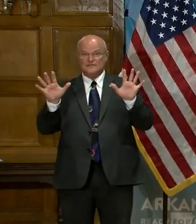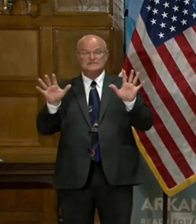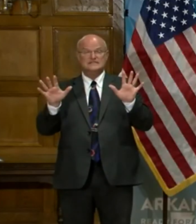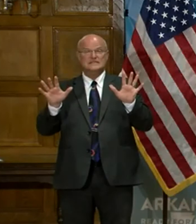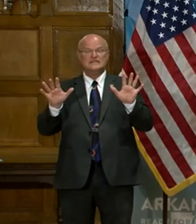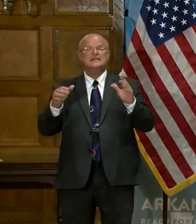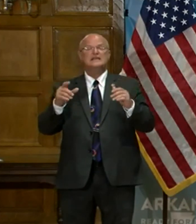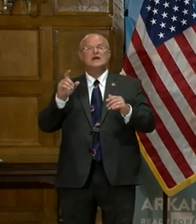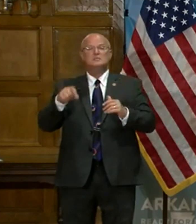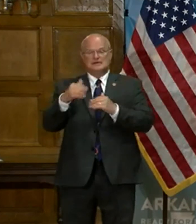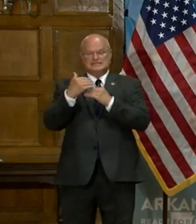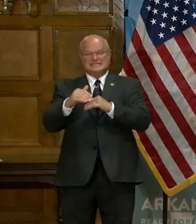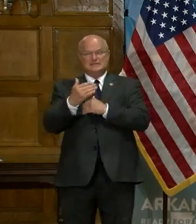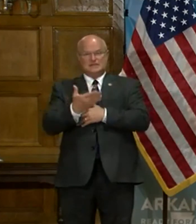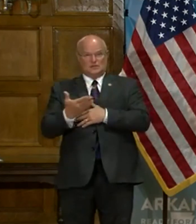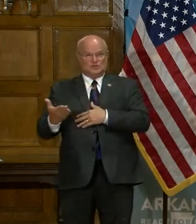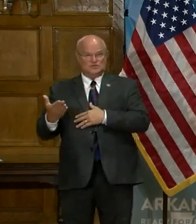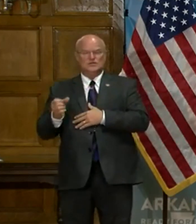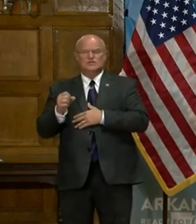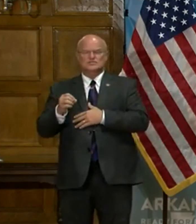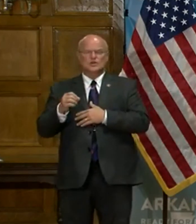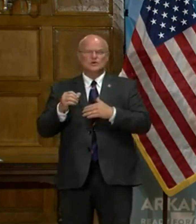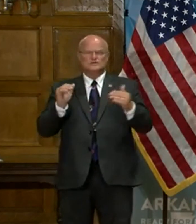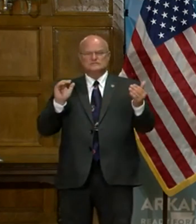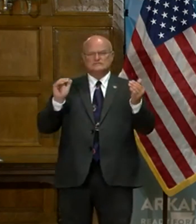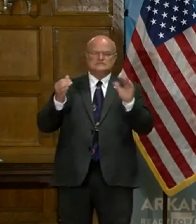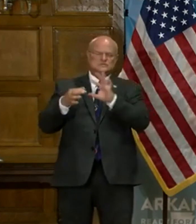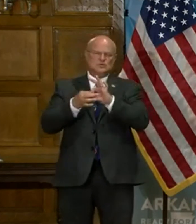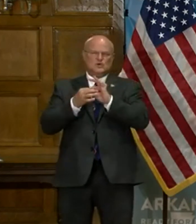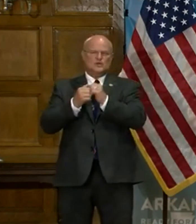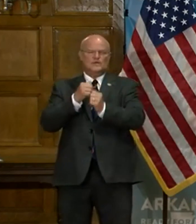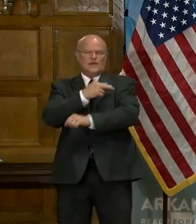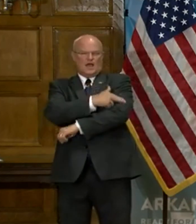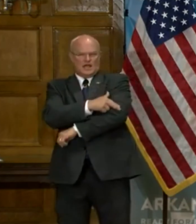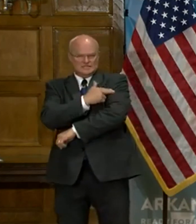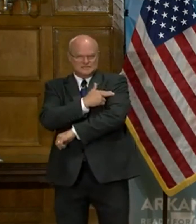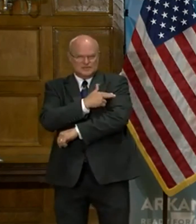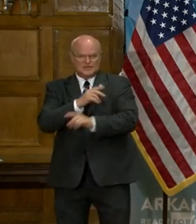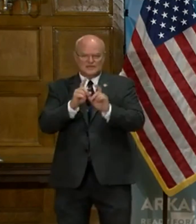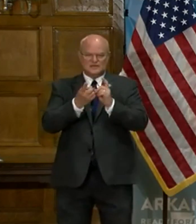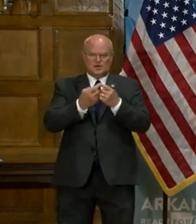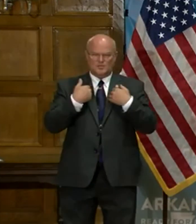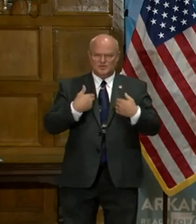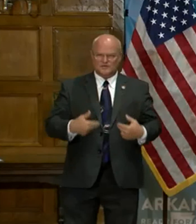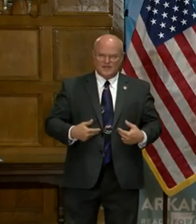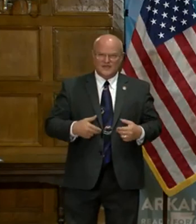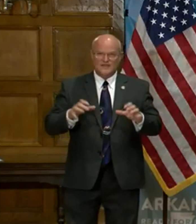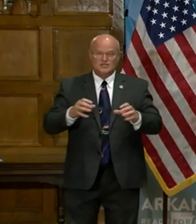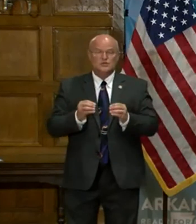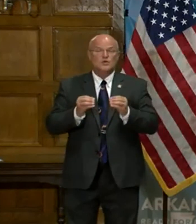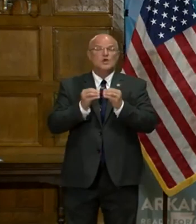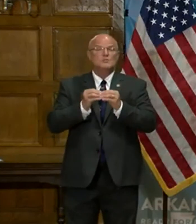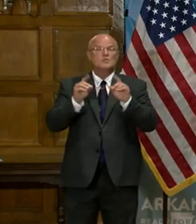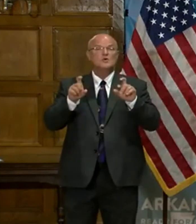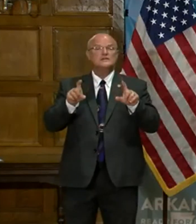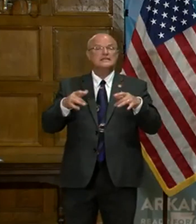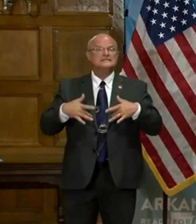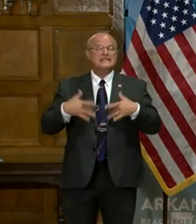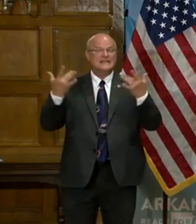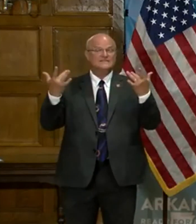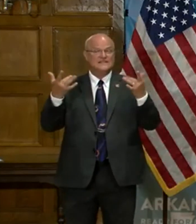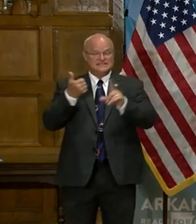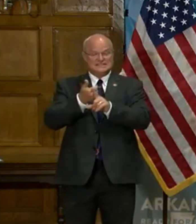you know, have to limit their resources. So it's a matter of coordination with the hospitals. The Department of Health is doing more testing